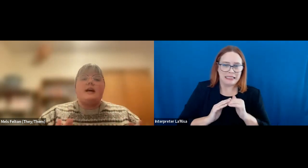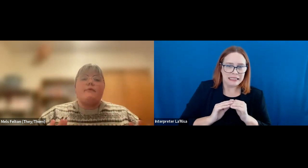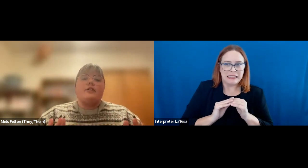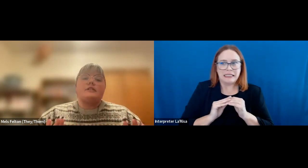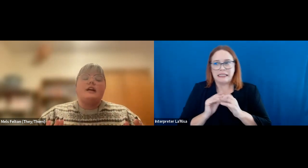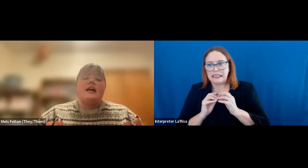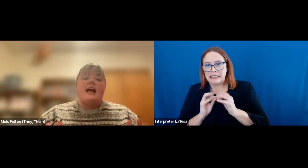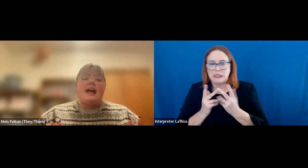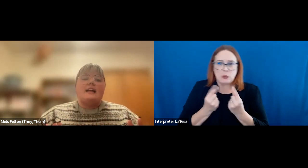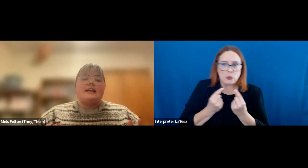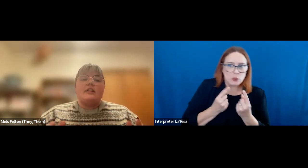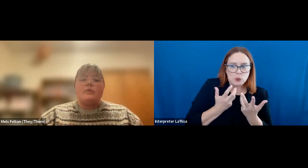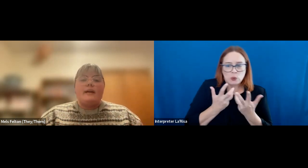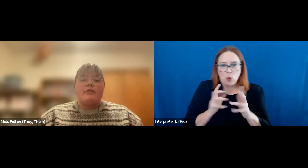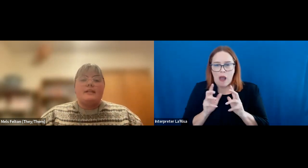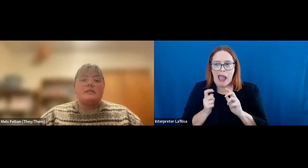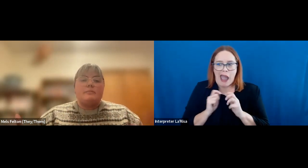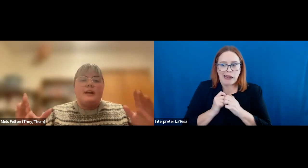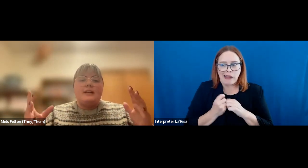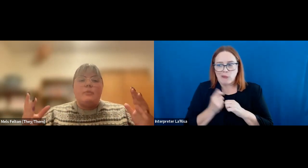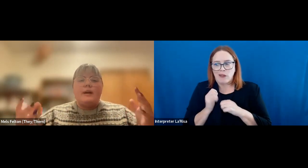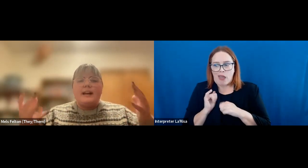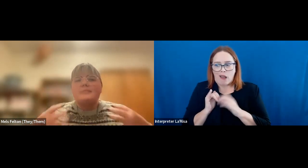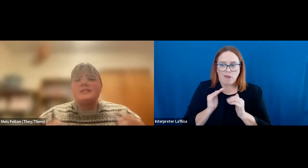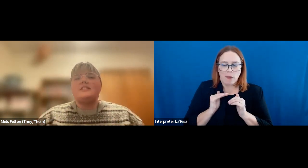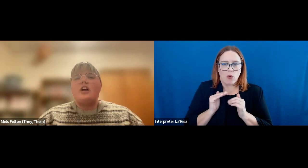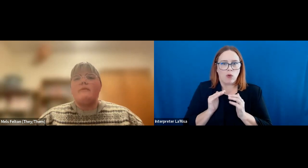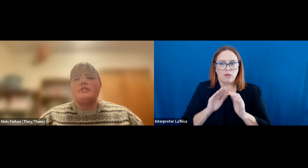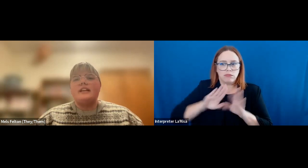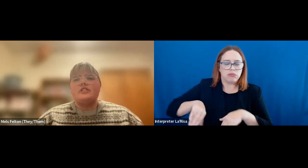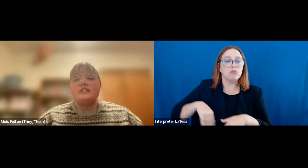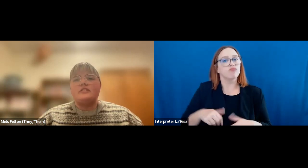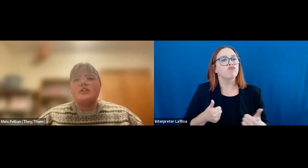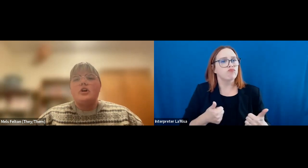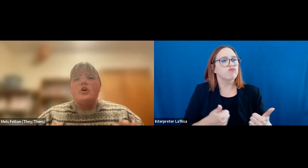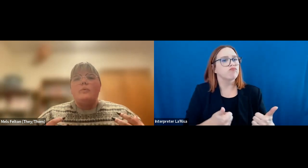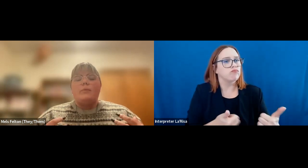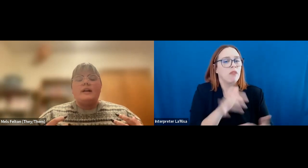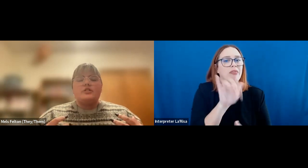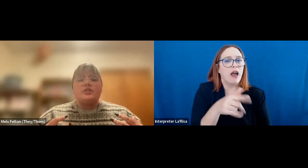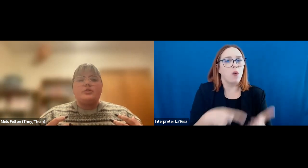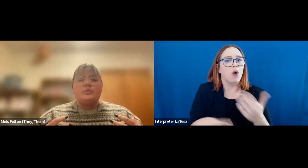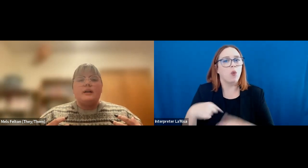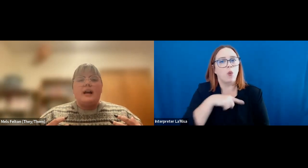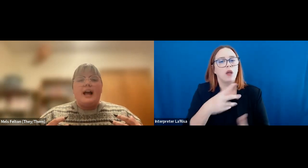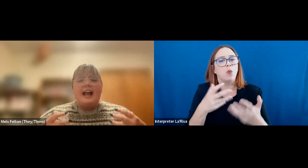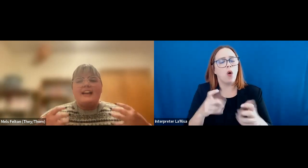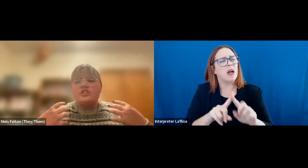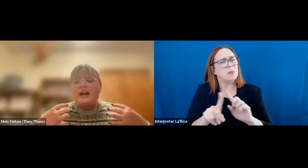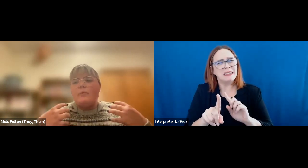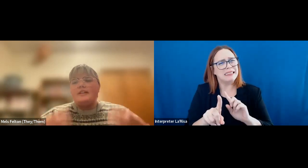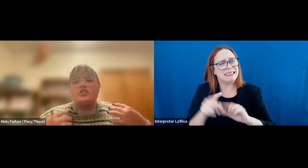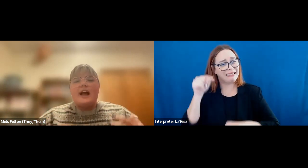of the discomfort and get it away from us. But when it comes to these conversations, we want to,